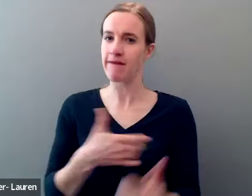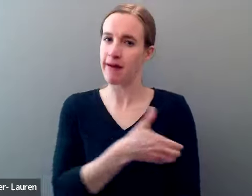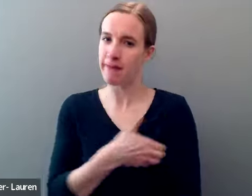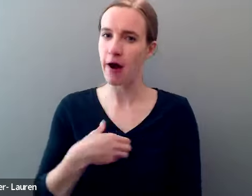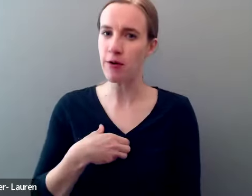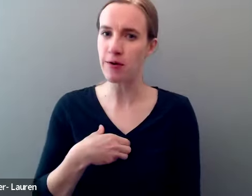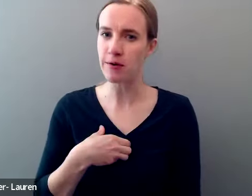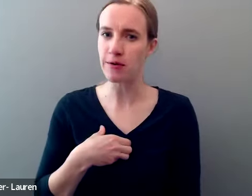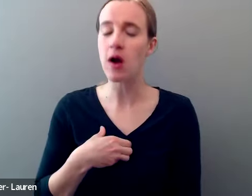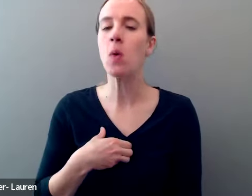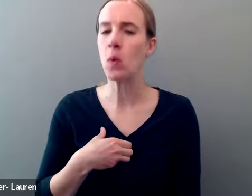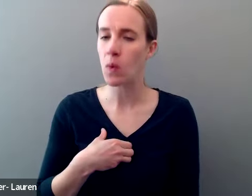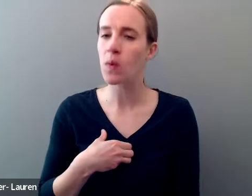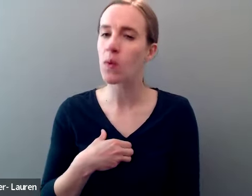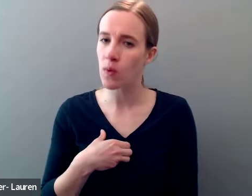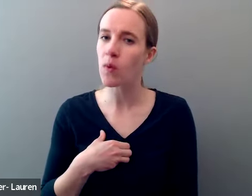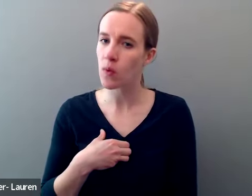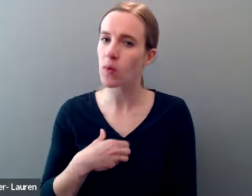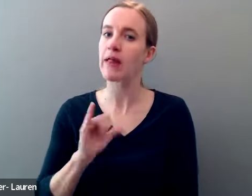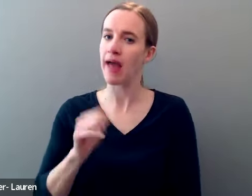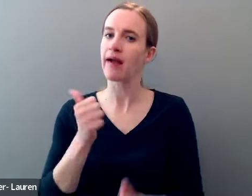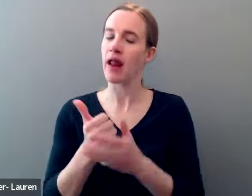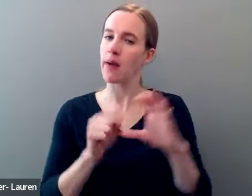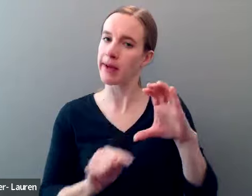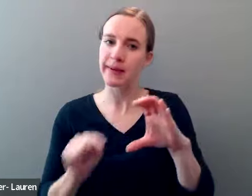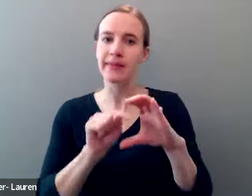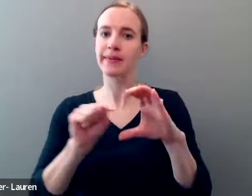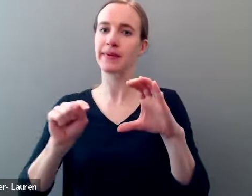can be so pleasant.